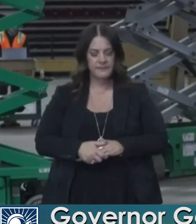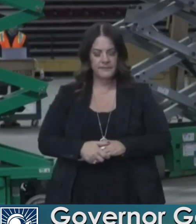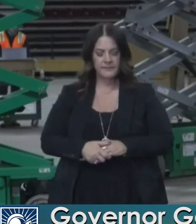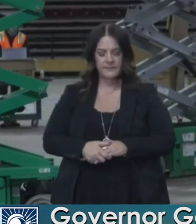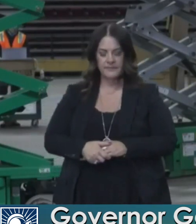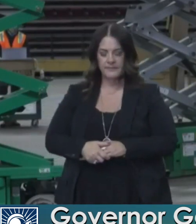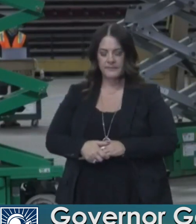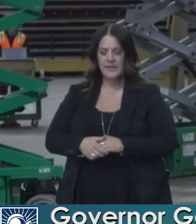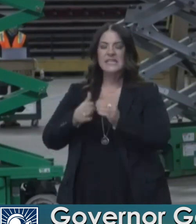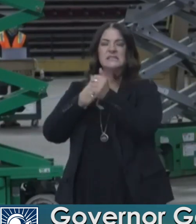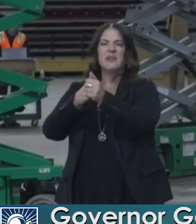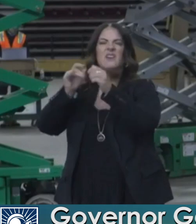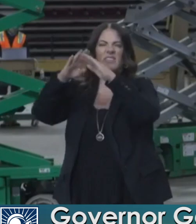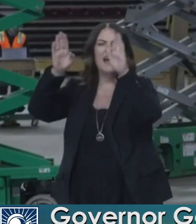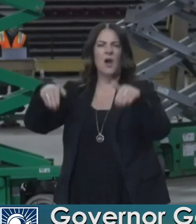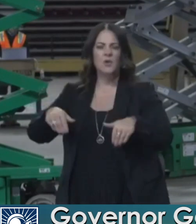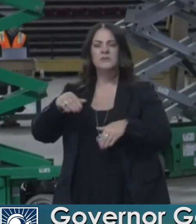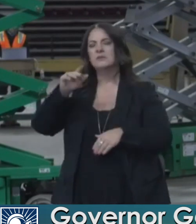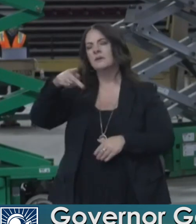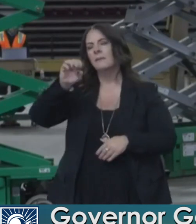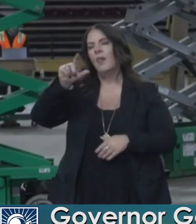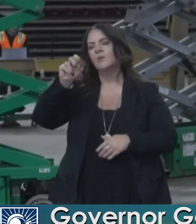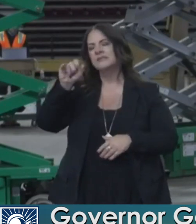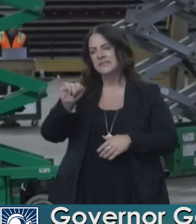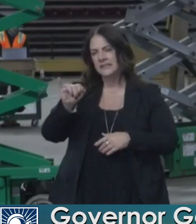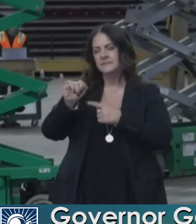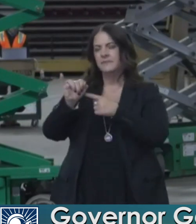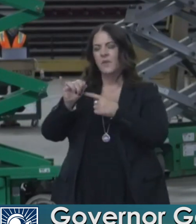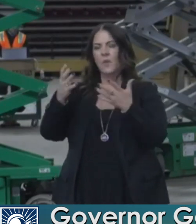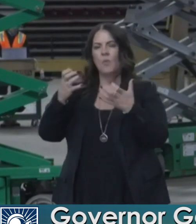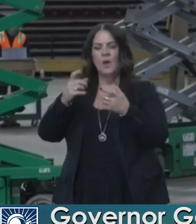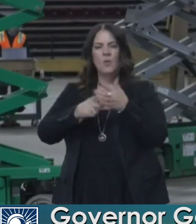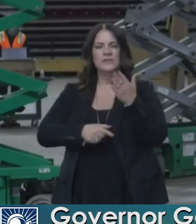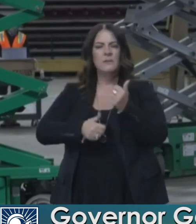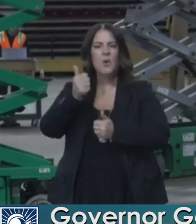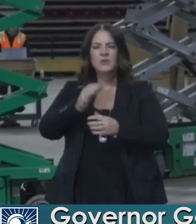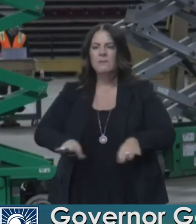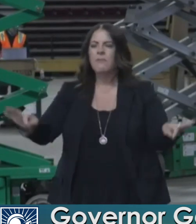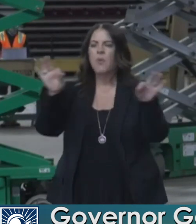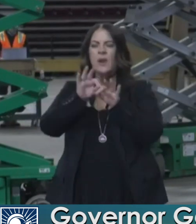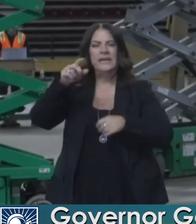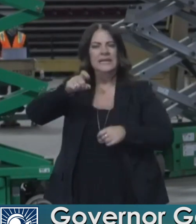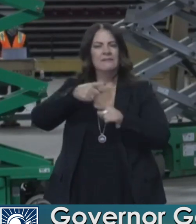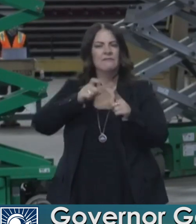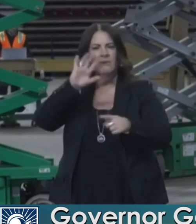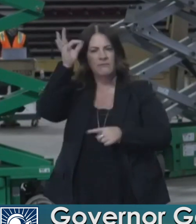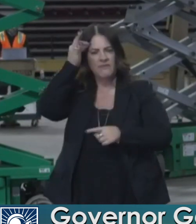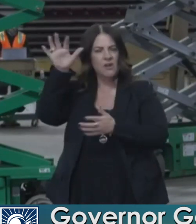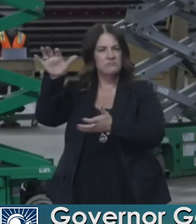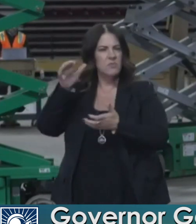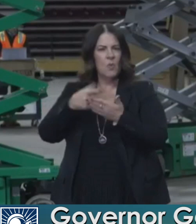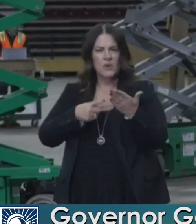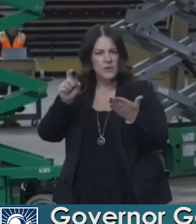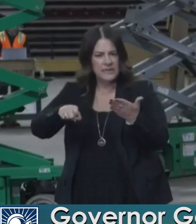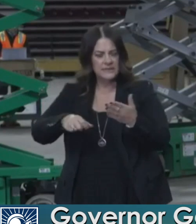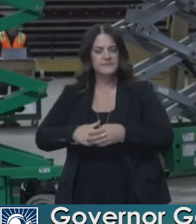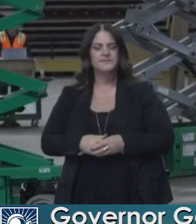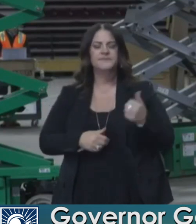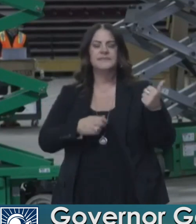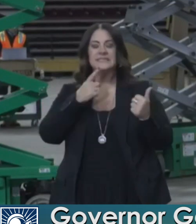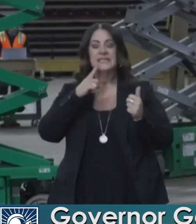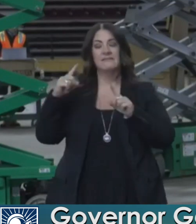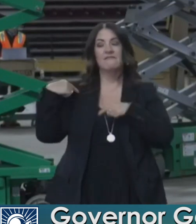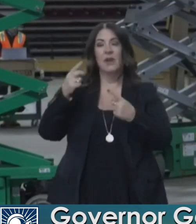stimulus through Congress. What's the most pressing need that California has from the federal government? To help those that are still recovering from the